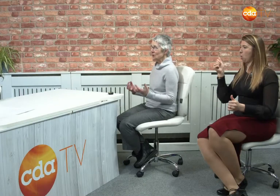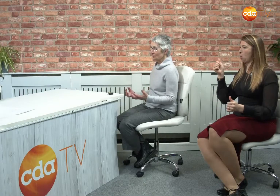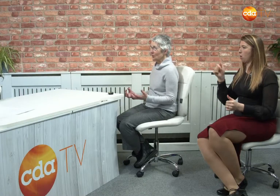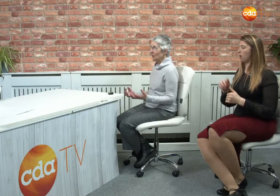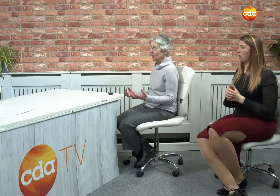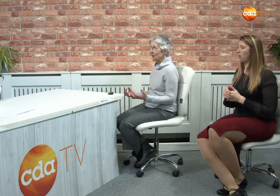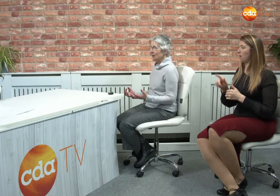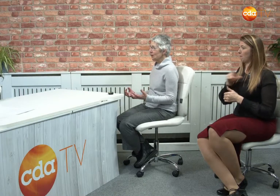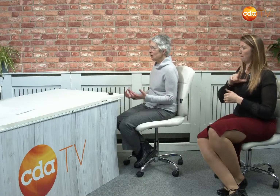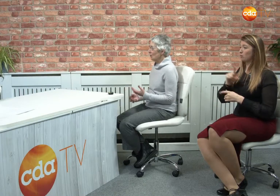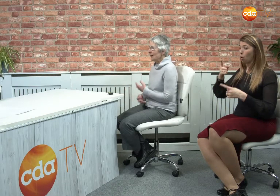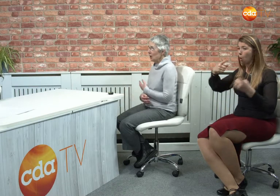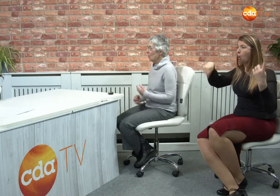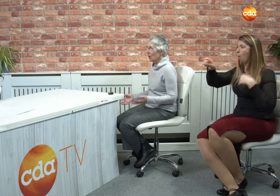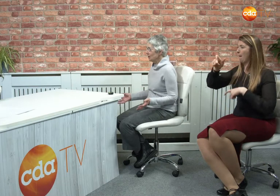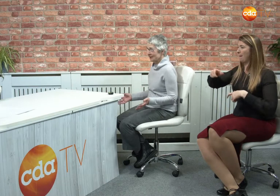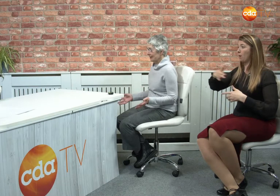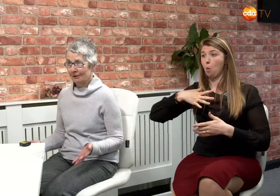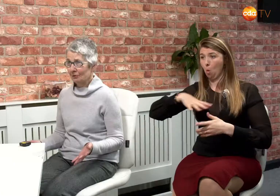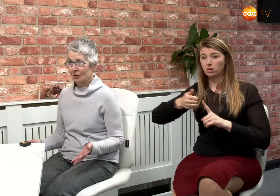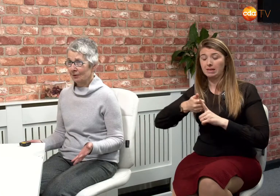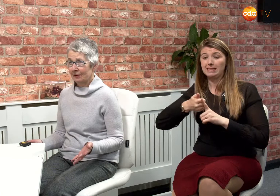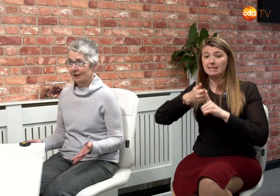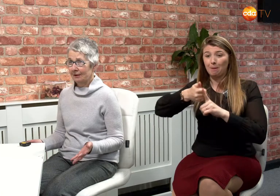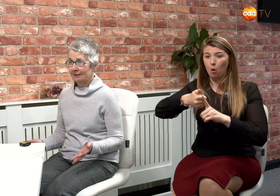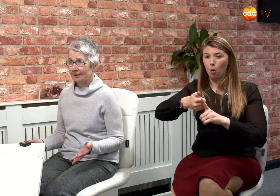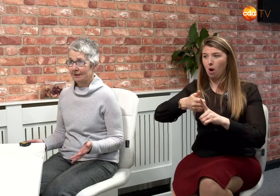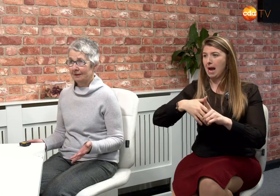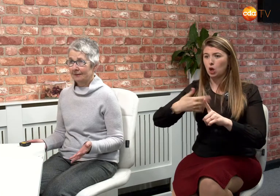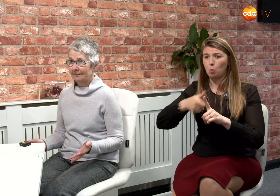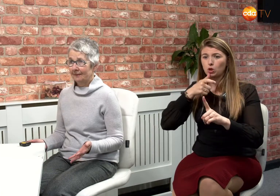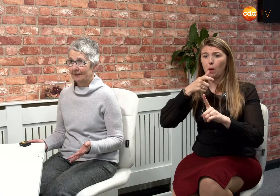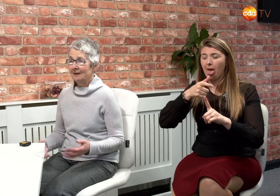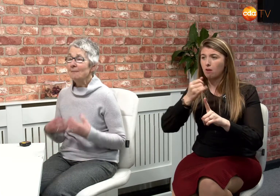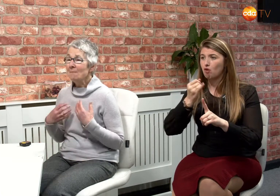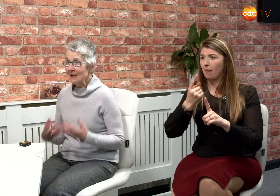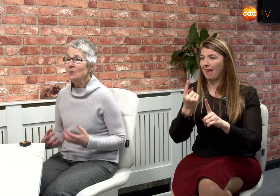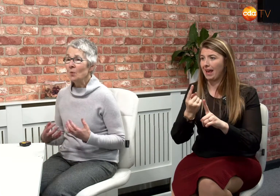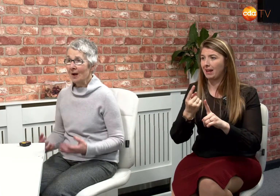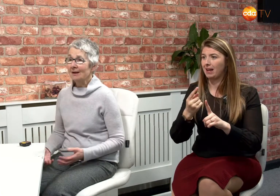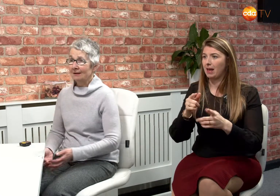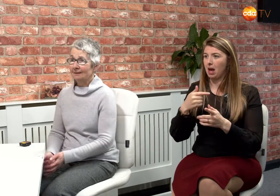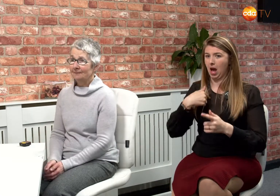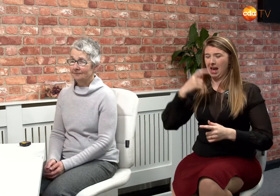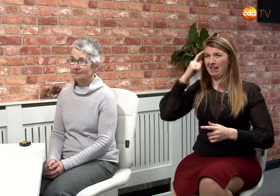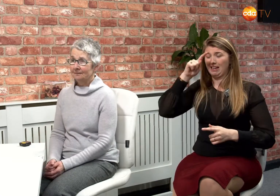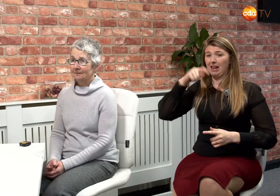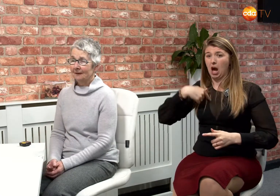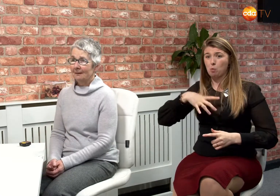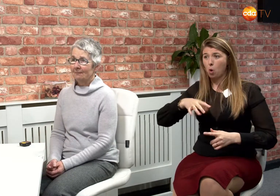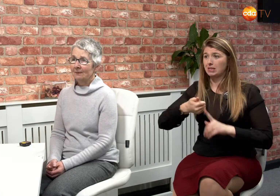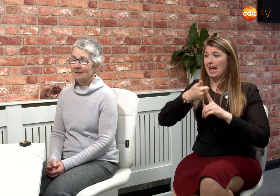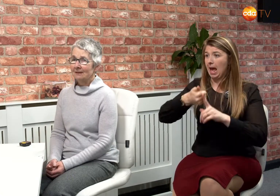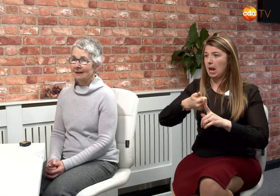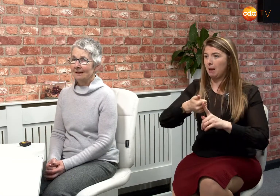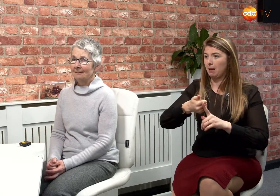that want to support, they don't want to say the wrong thing. They mean well,